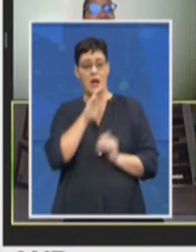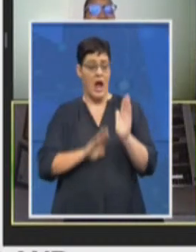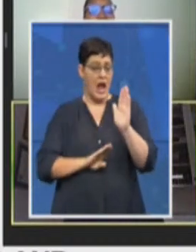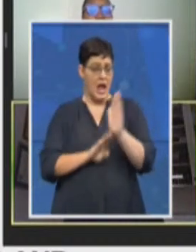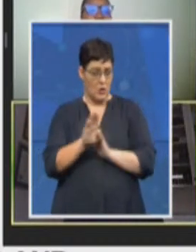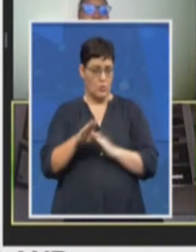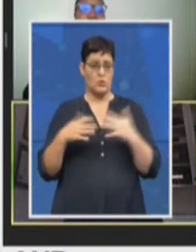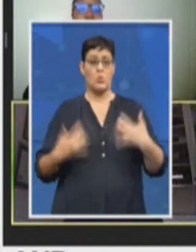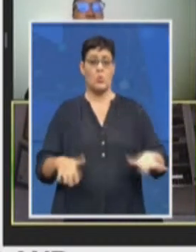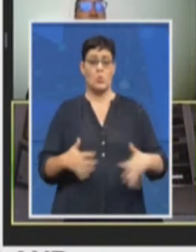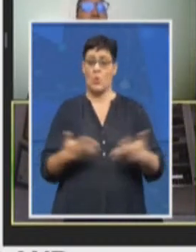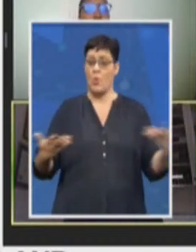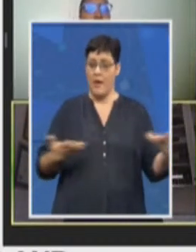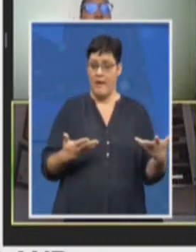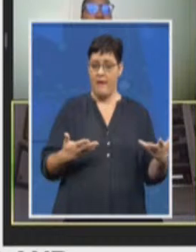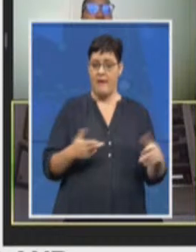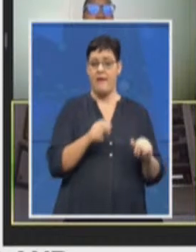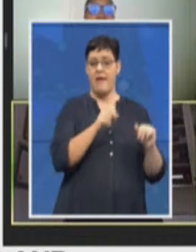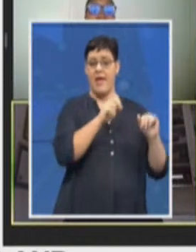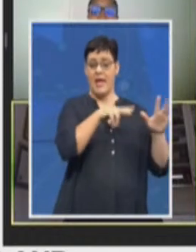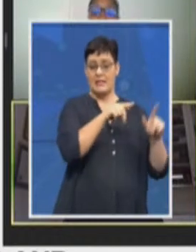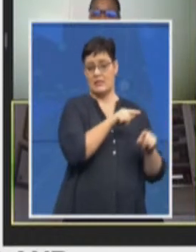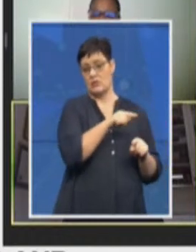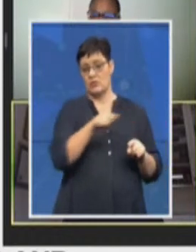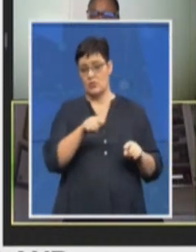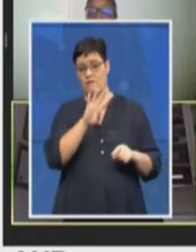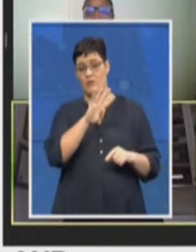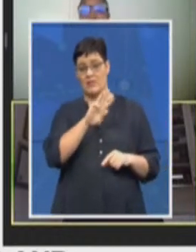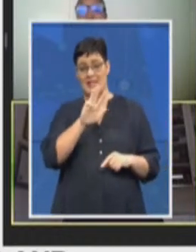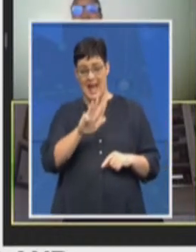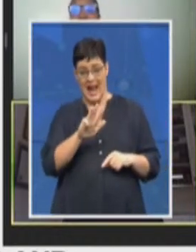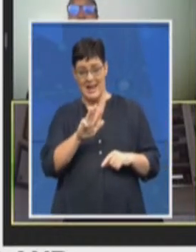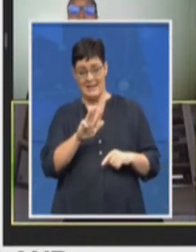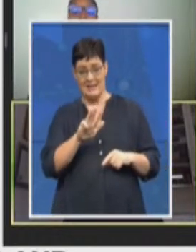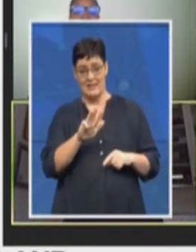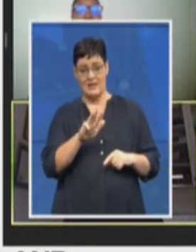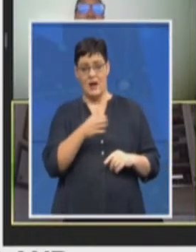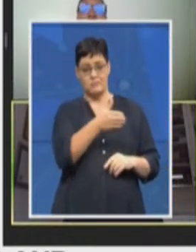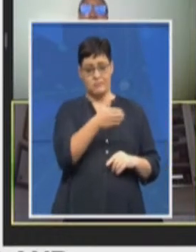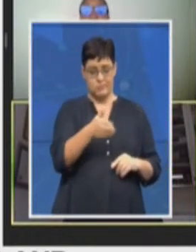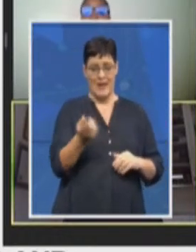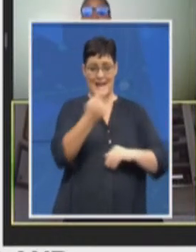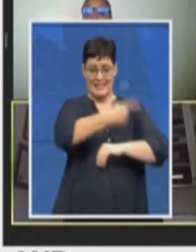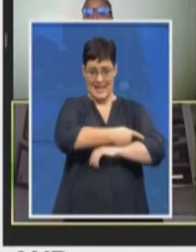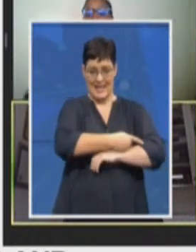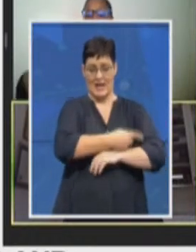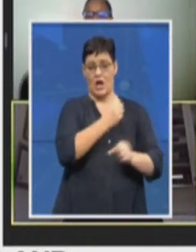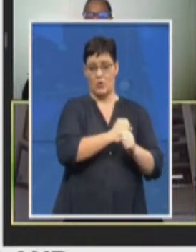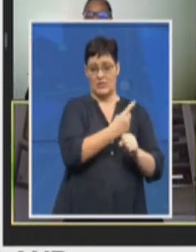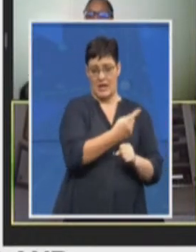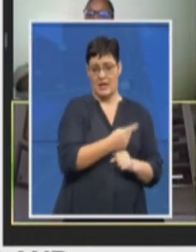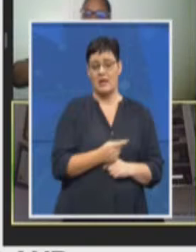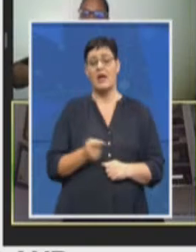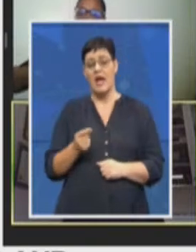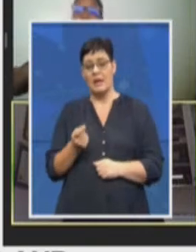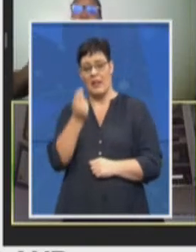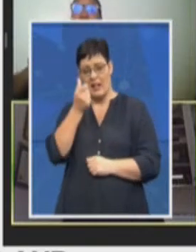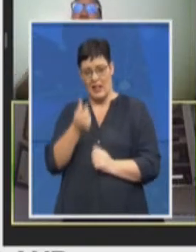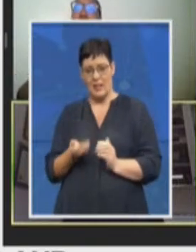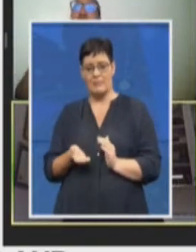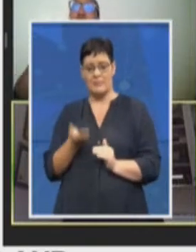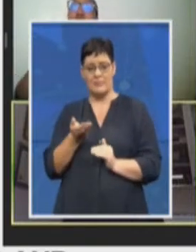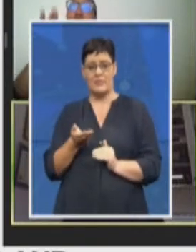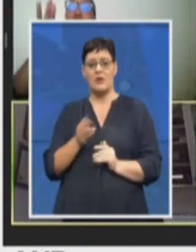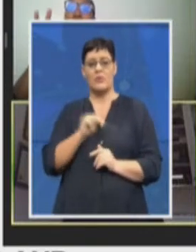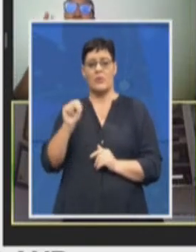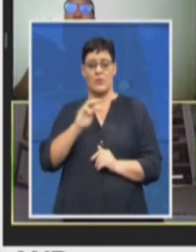day to 49 admissions a day in the past 2 weeks, and a small increase in admission average in Northwest. But the other provinces are